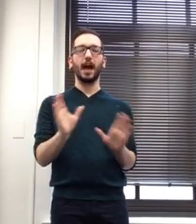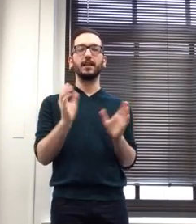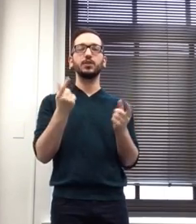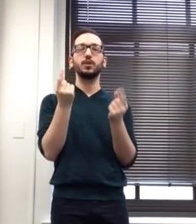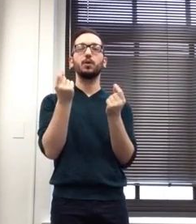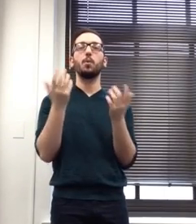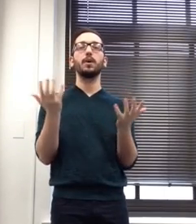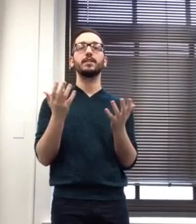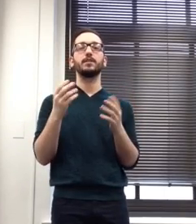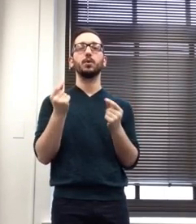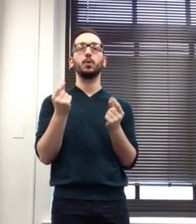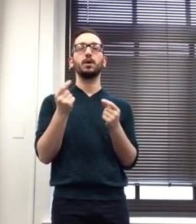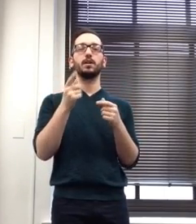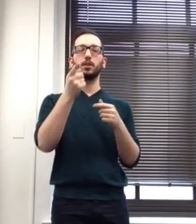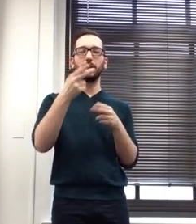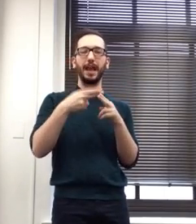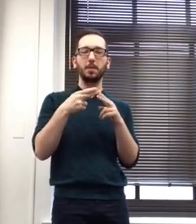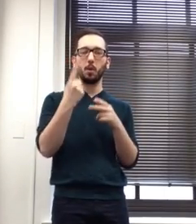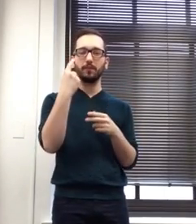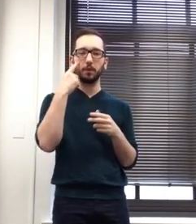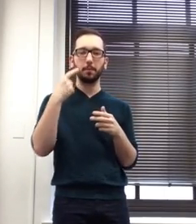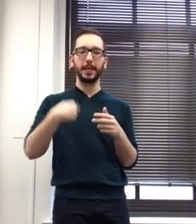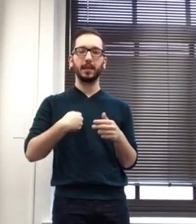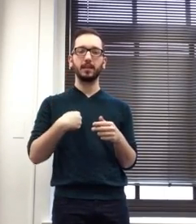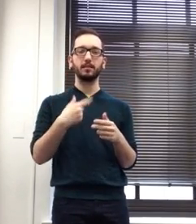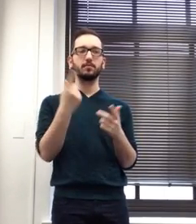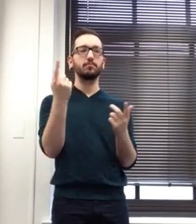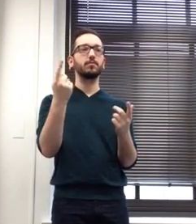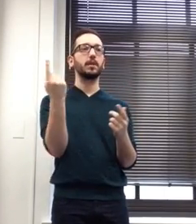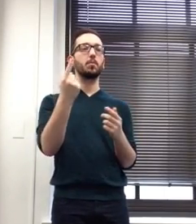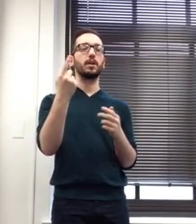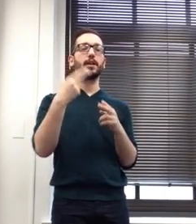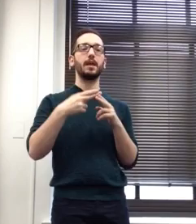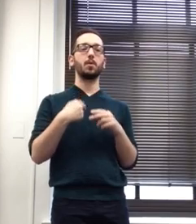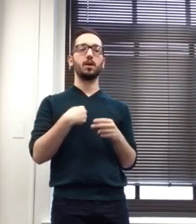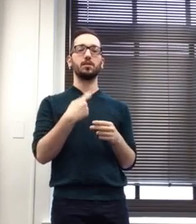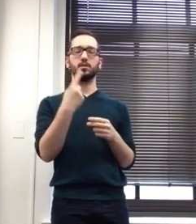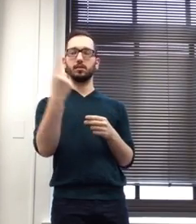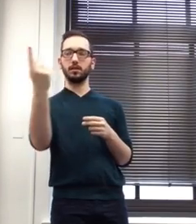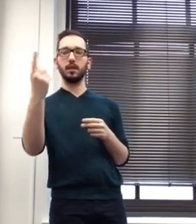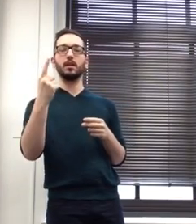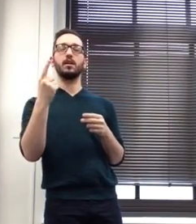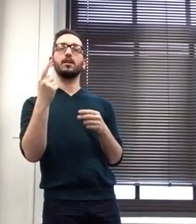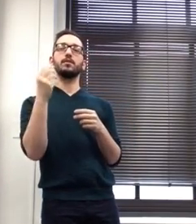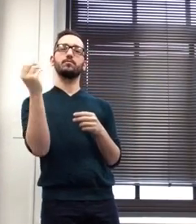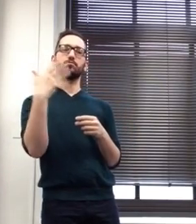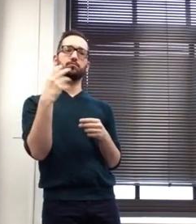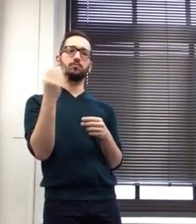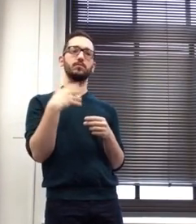you name one for me? Can someone name one? Tiffany? Okay, the bone system allows for movement. Let's write some of these